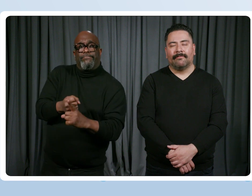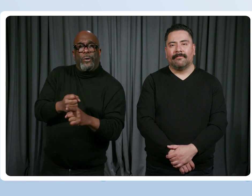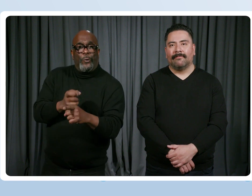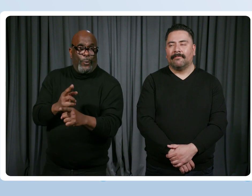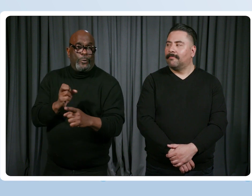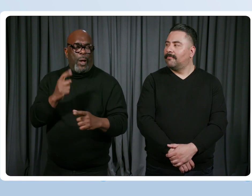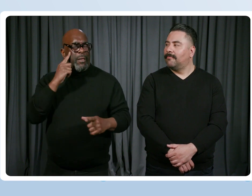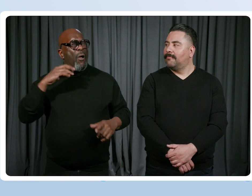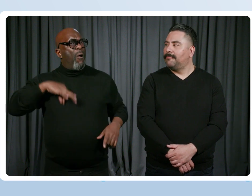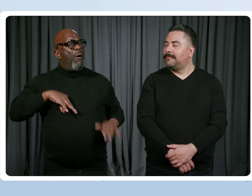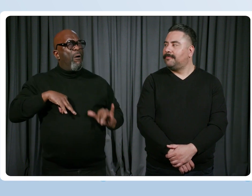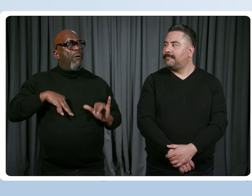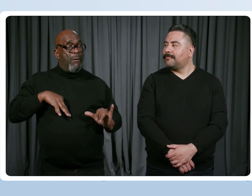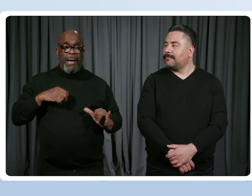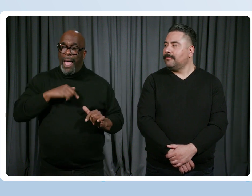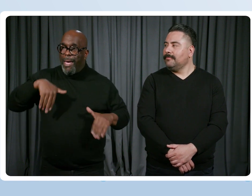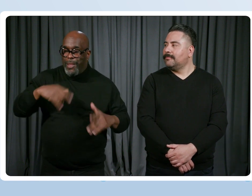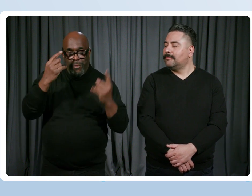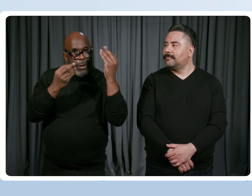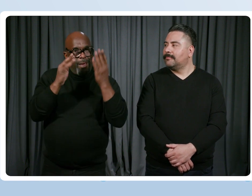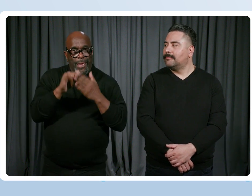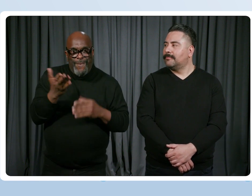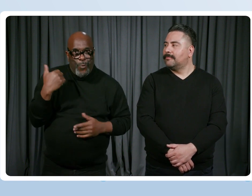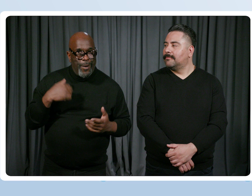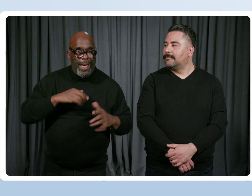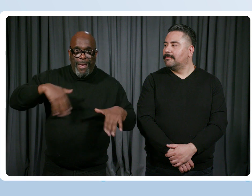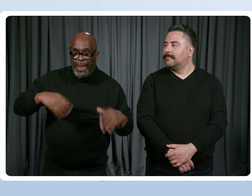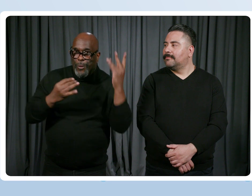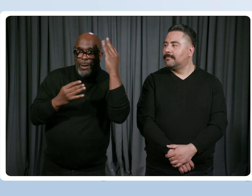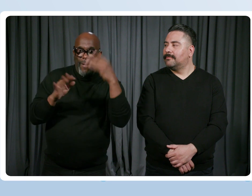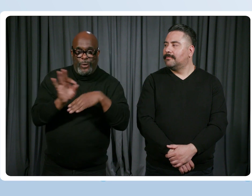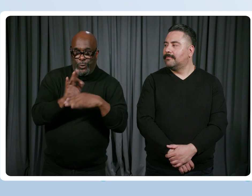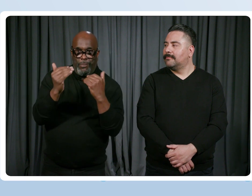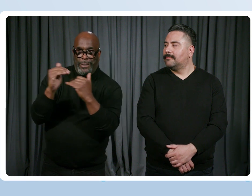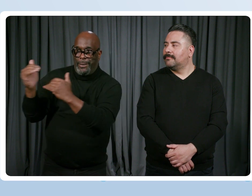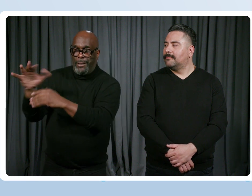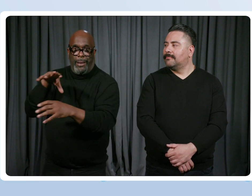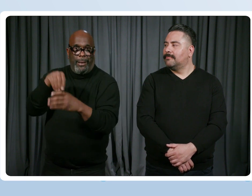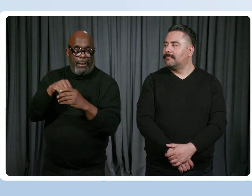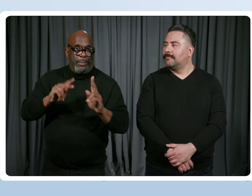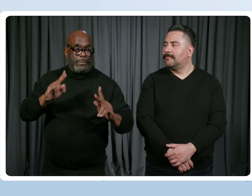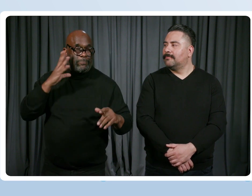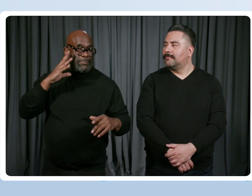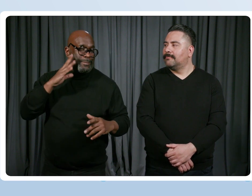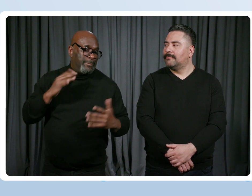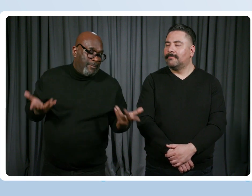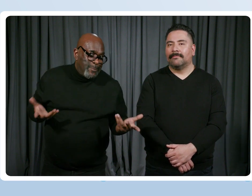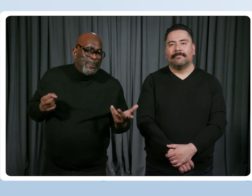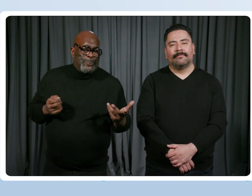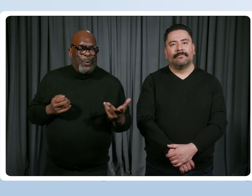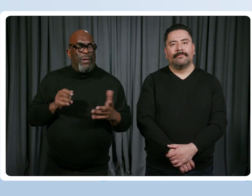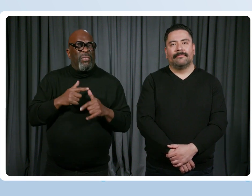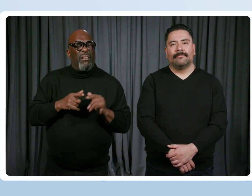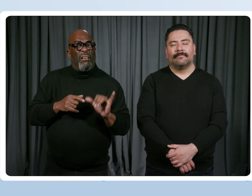a privilege for me, that I hadn't thought about that before, and I hadn't thought about functional limitations that people experience. And so that was sort of when